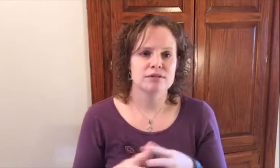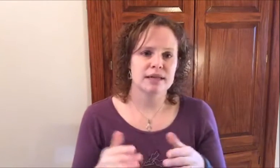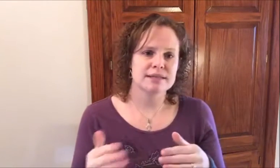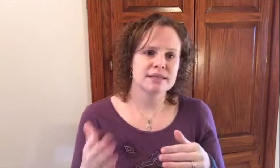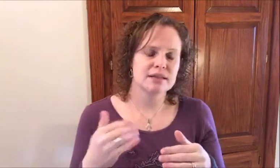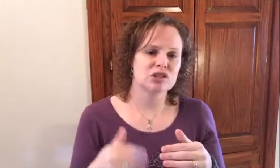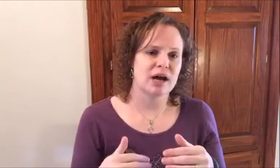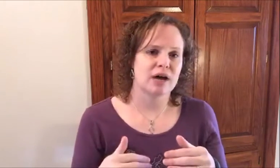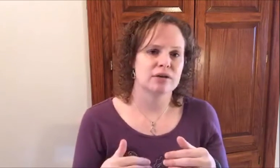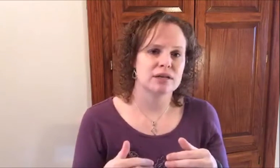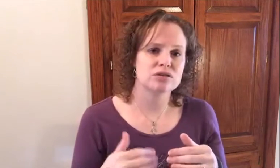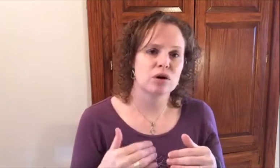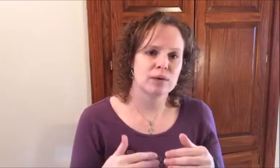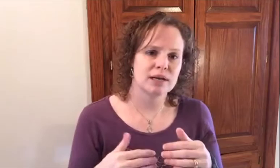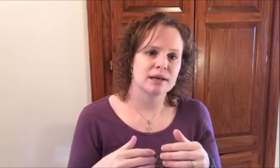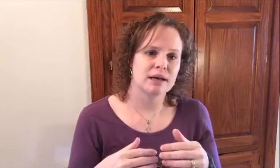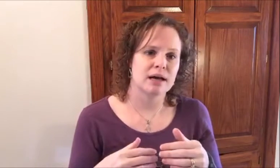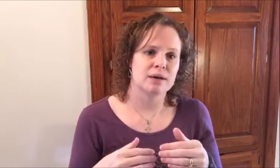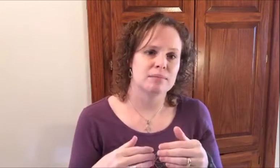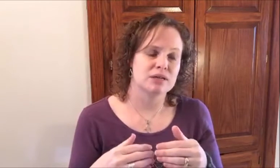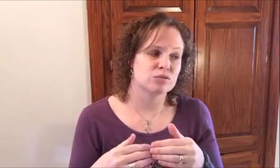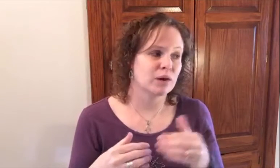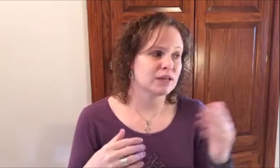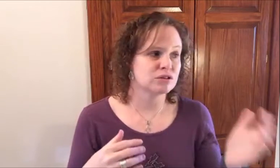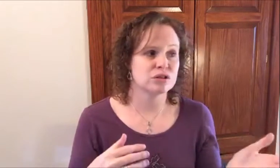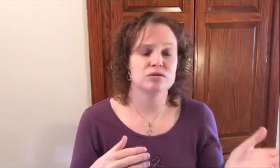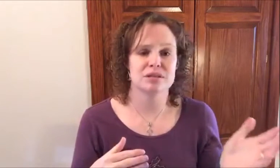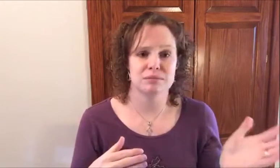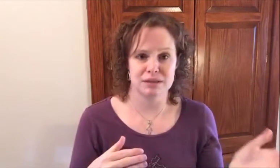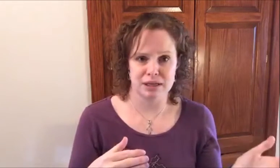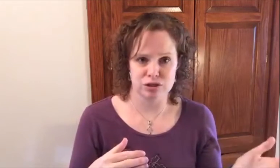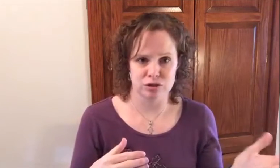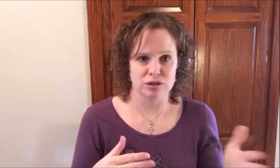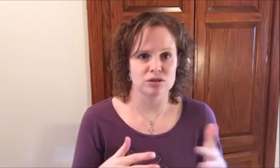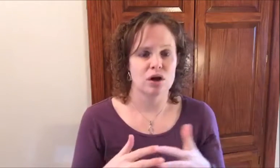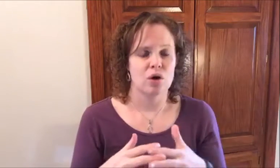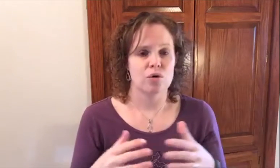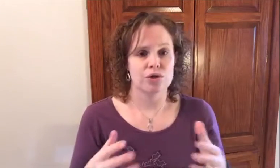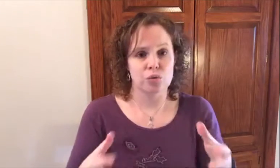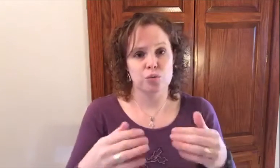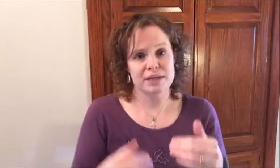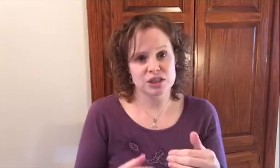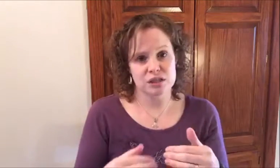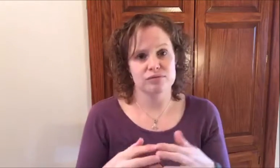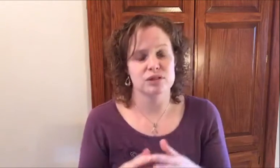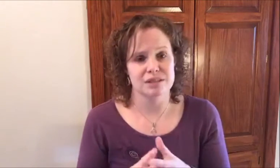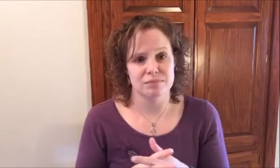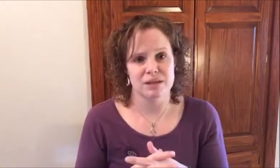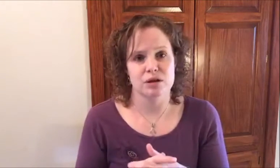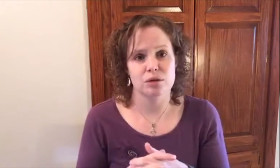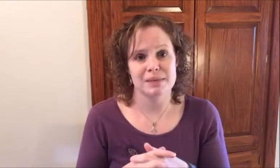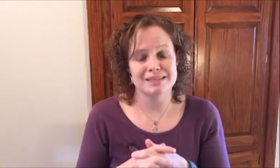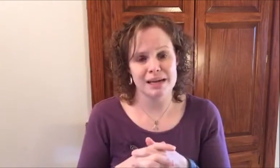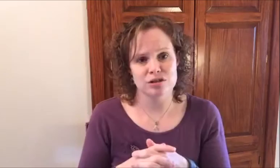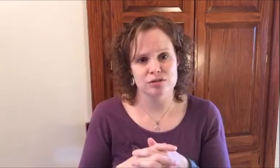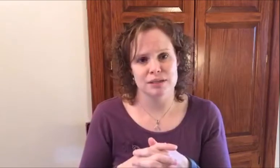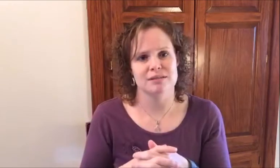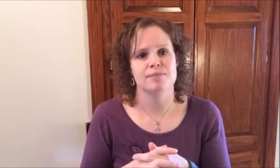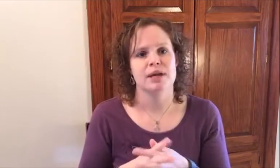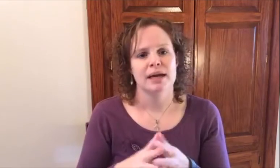So let's say the child is wanting to do something they shouldn't, or they're reaching for something that could be dangerous.